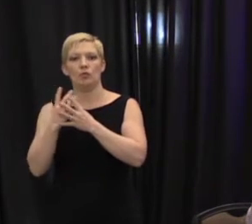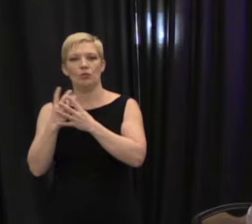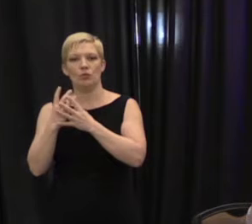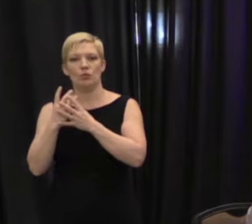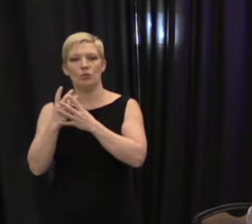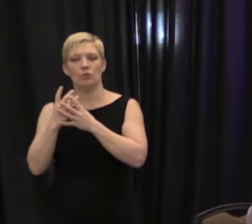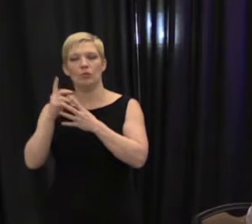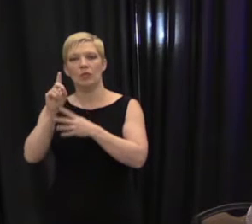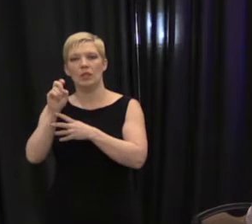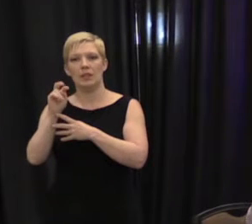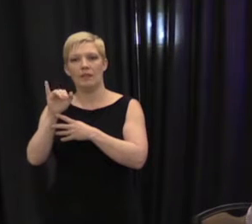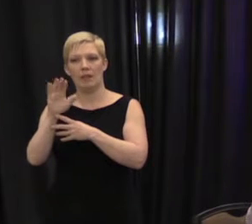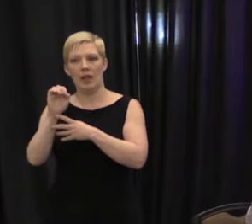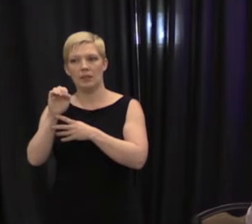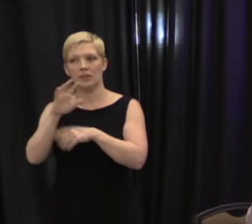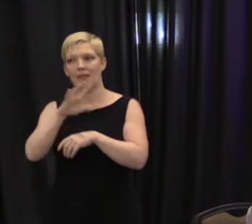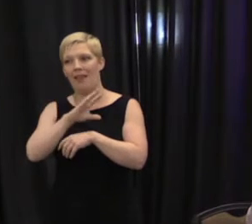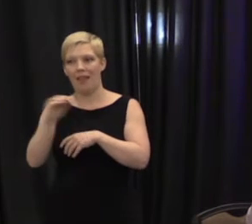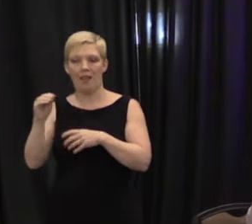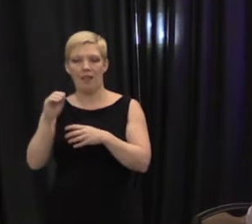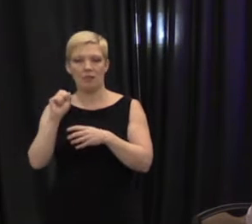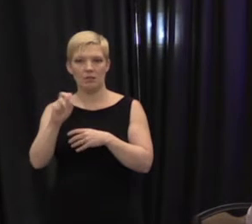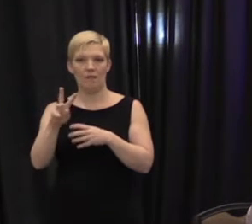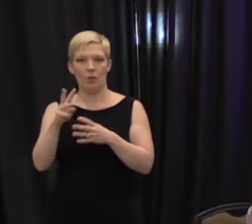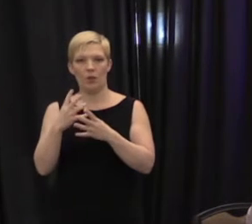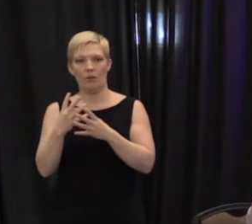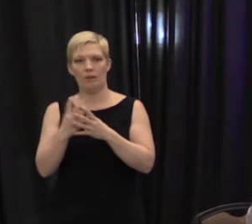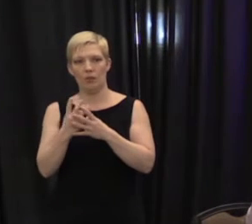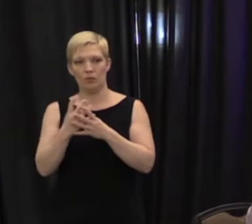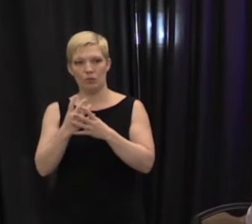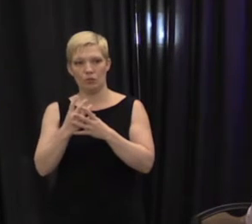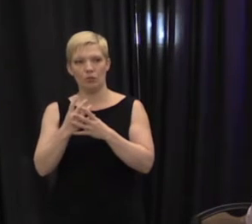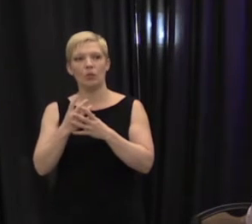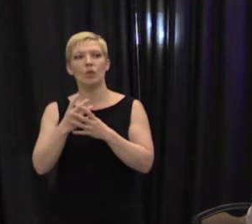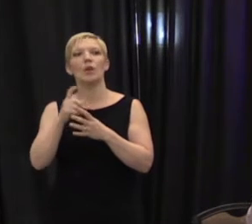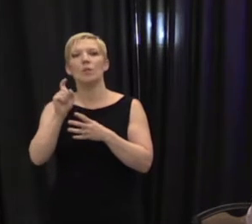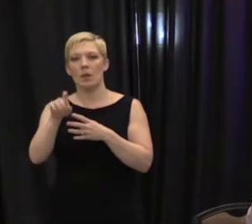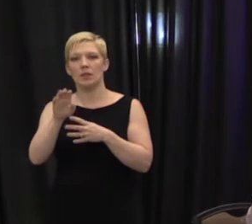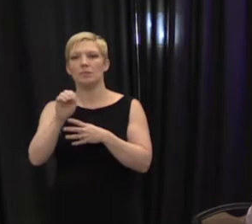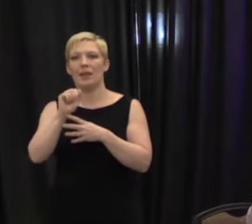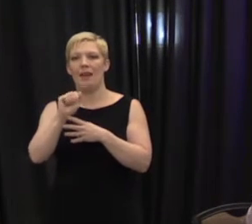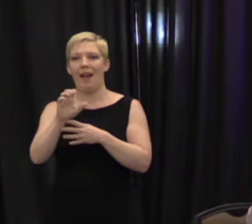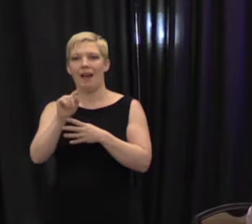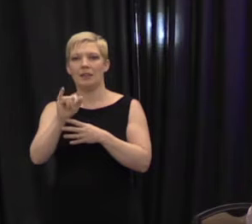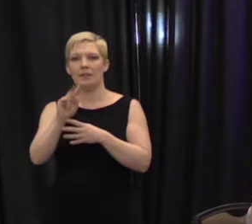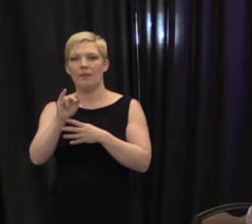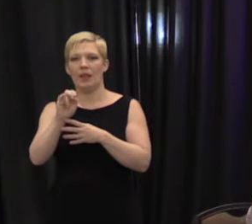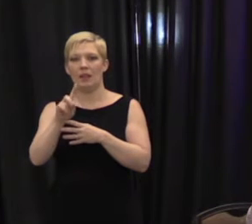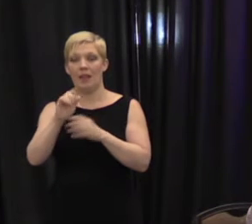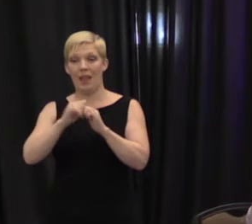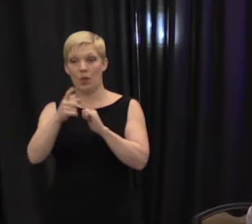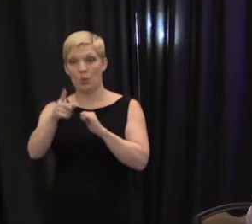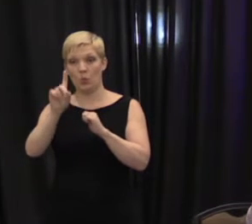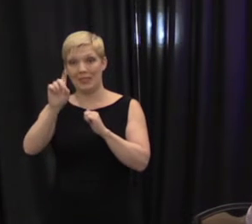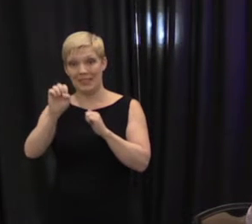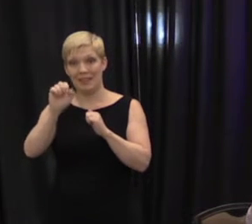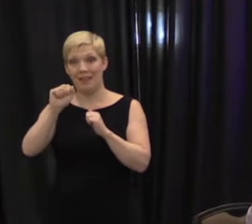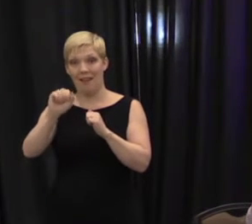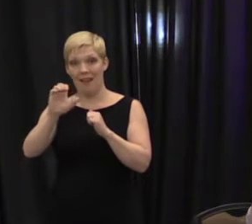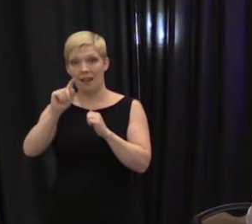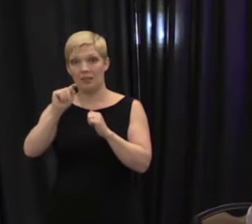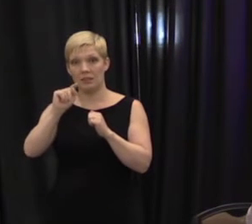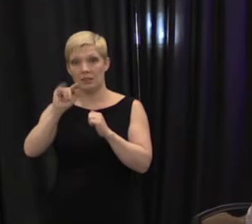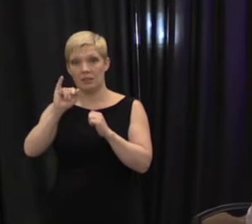the device, and the filtering software would have to be activated. And to deactivate the software, you would have